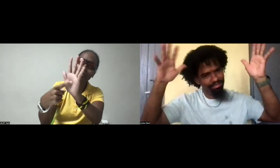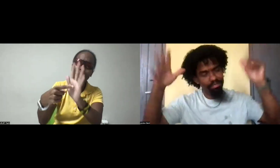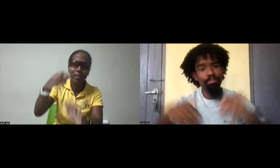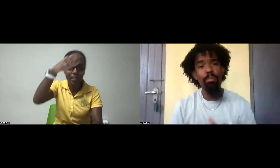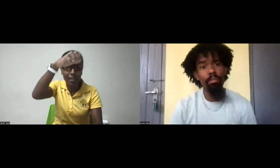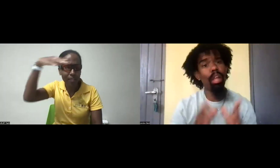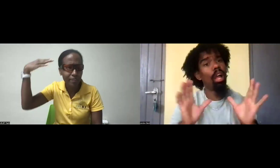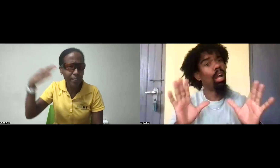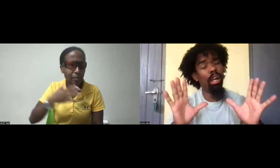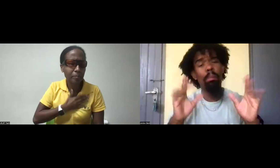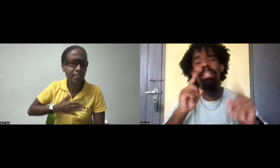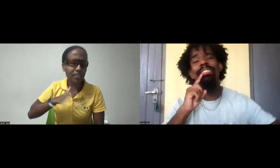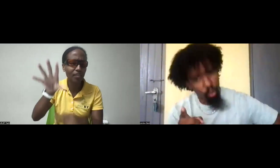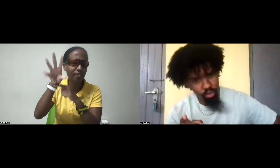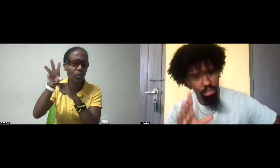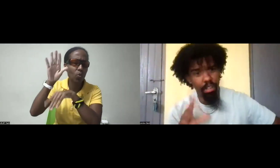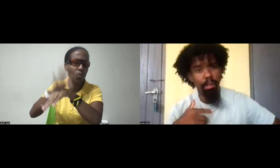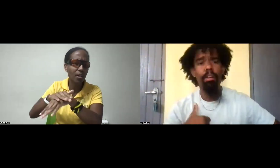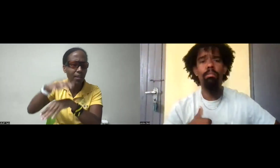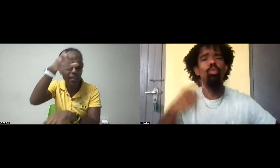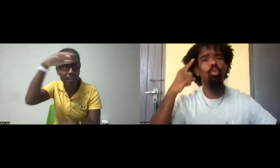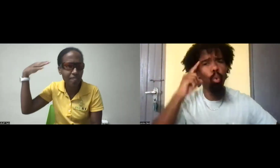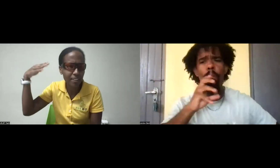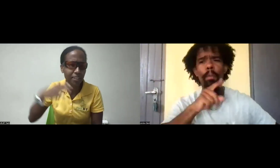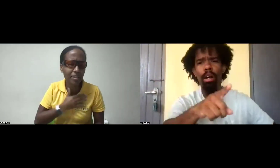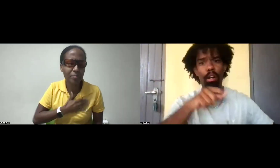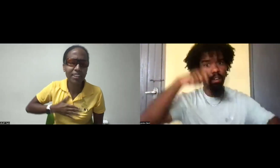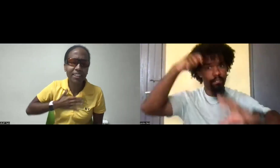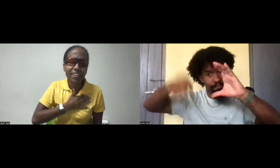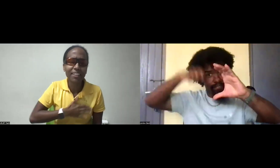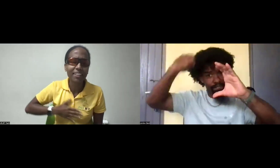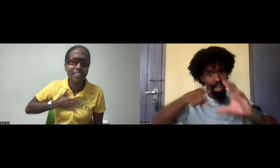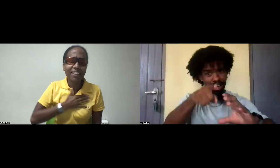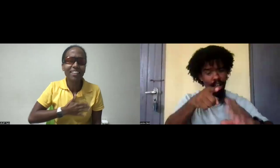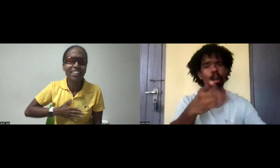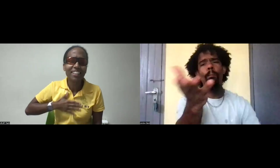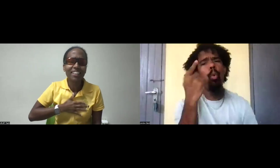I must say to Clifford, please to turn on your camera.